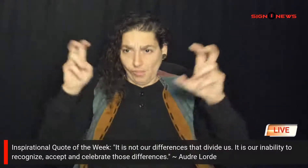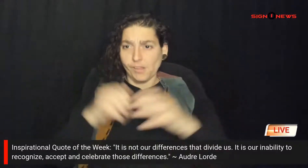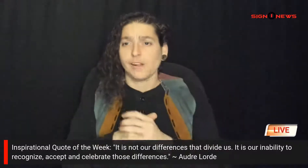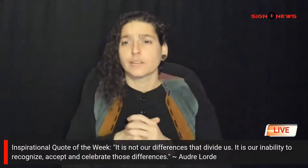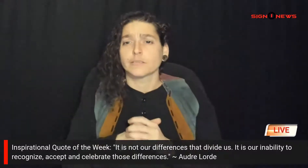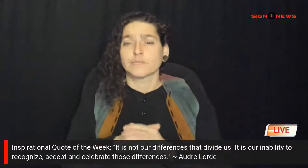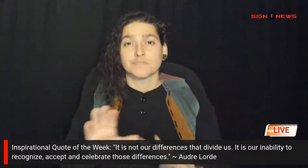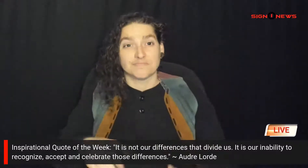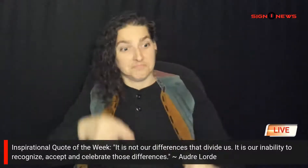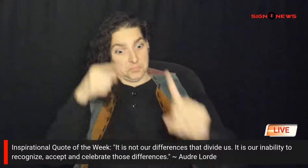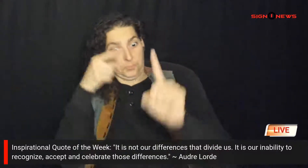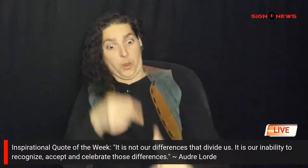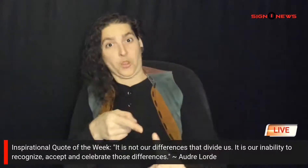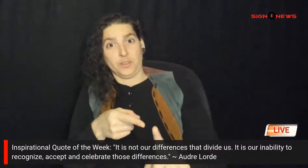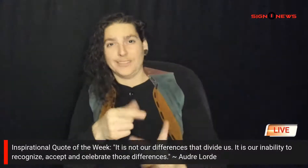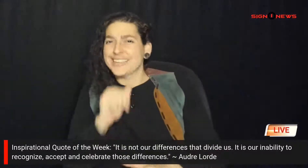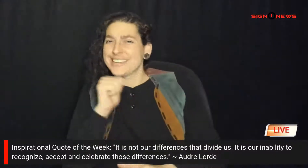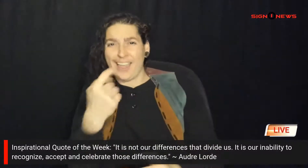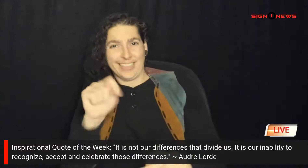says,